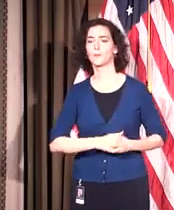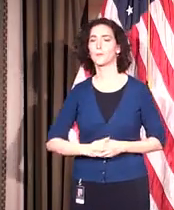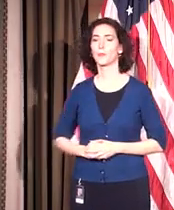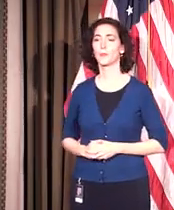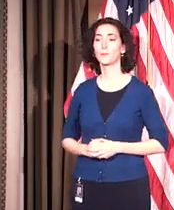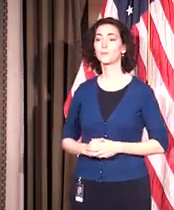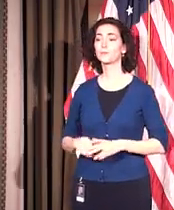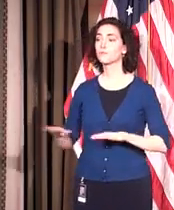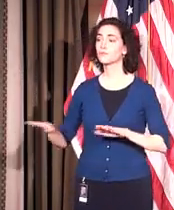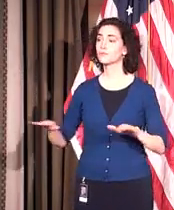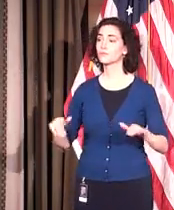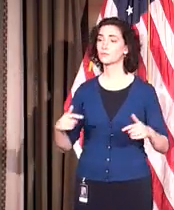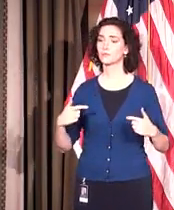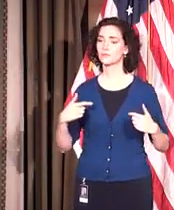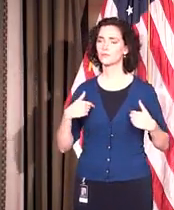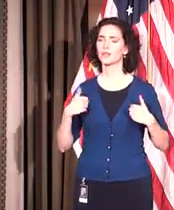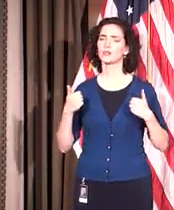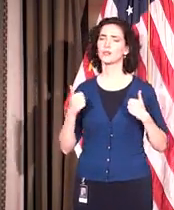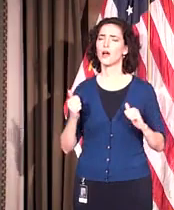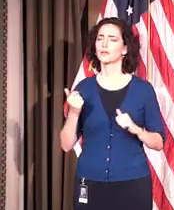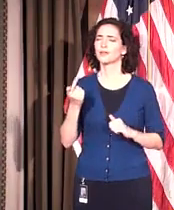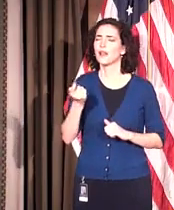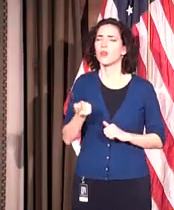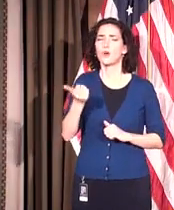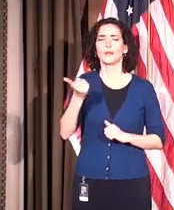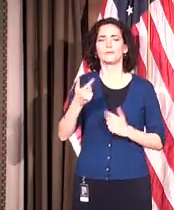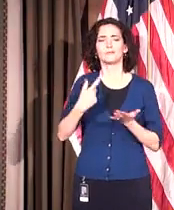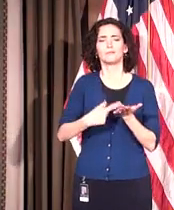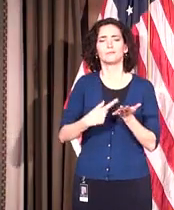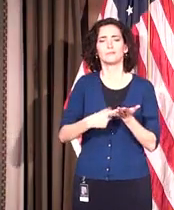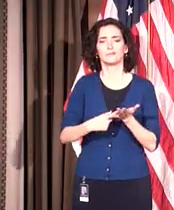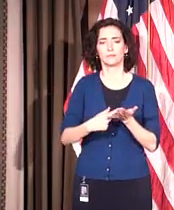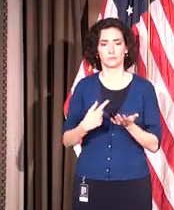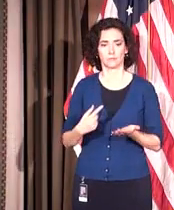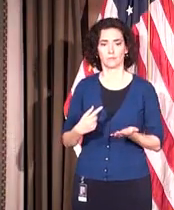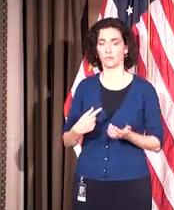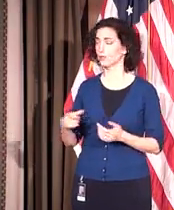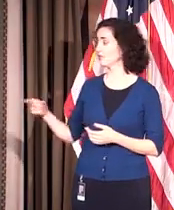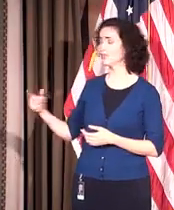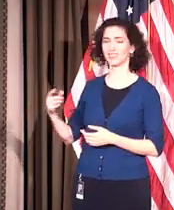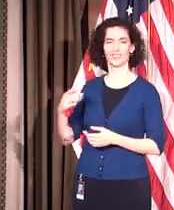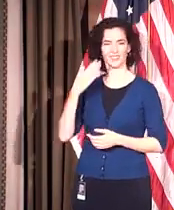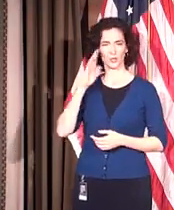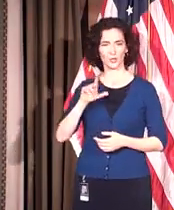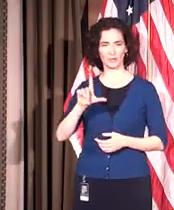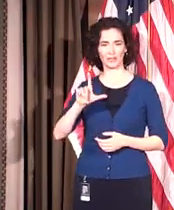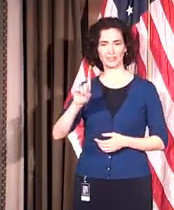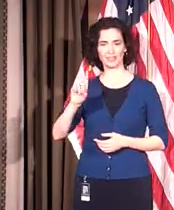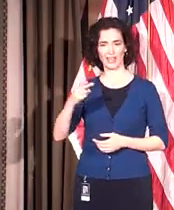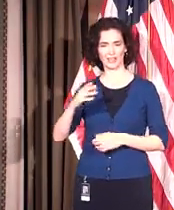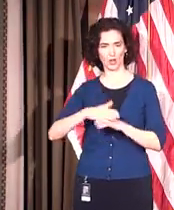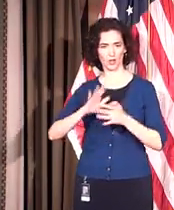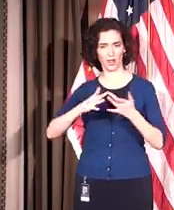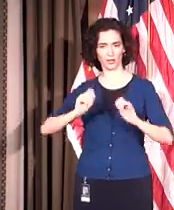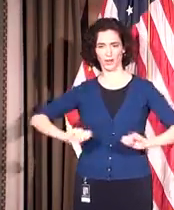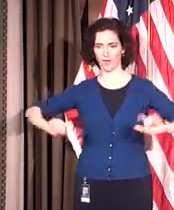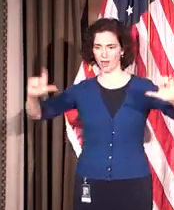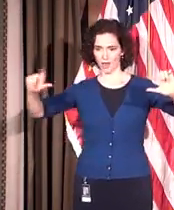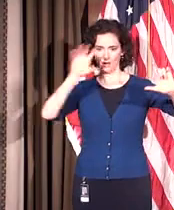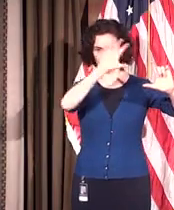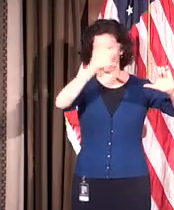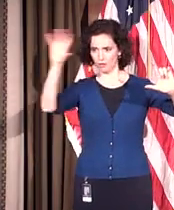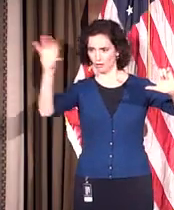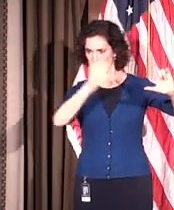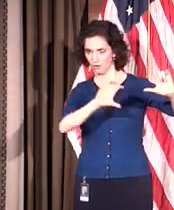What I'll try and do is speak a little bit about a couple improvements that have been added to the dashboard recently, and then I'll transition and talk more